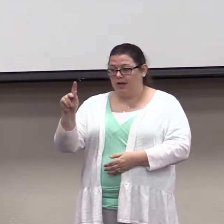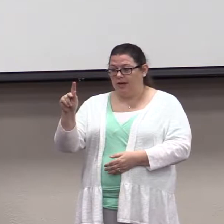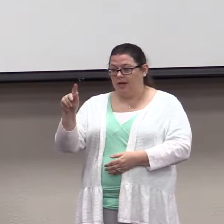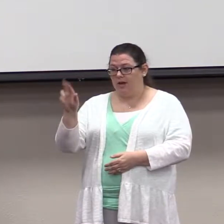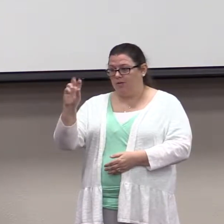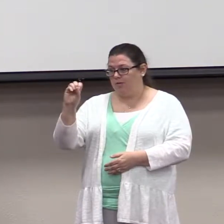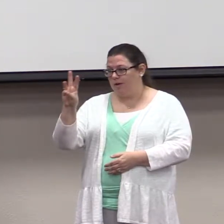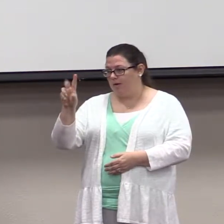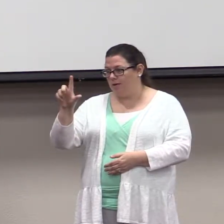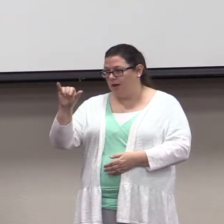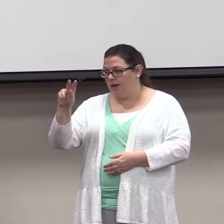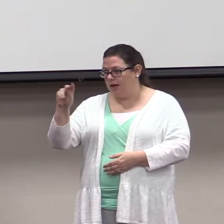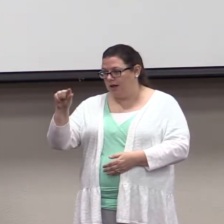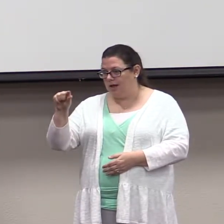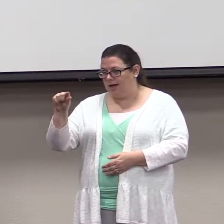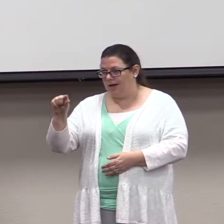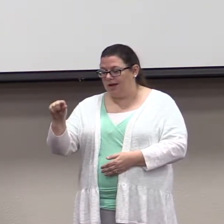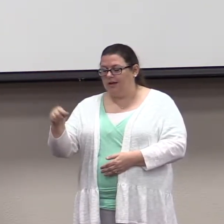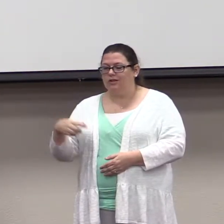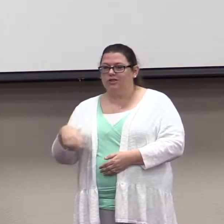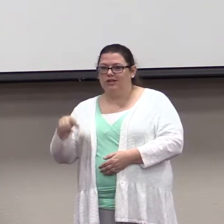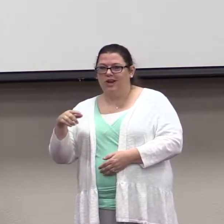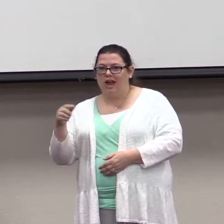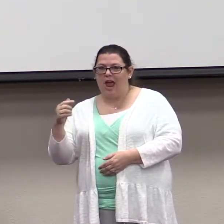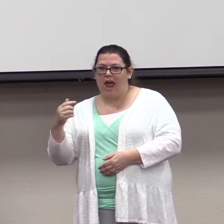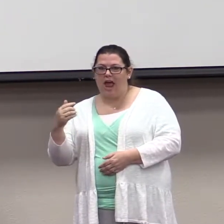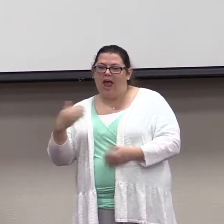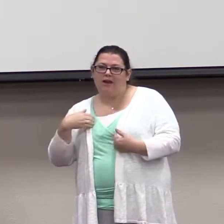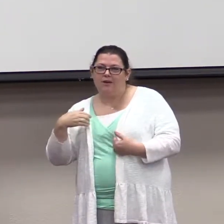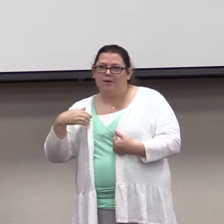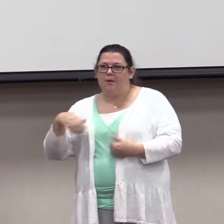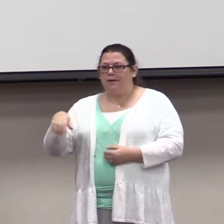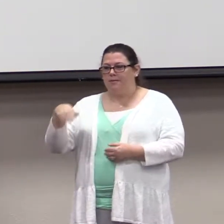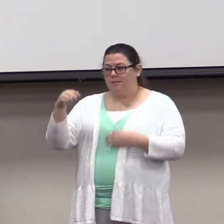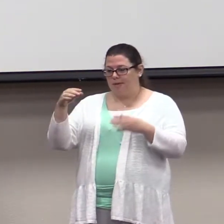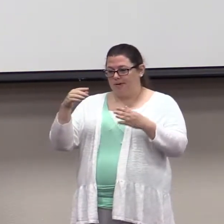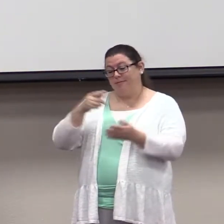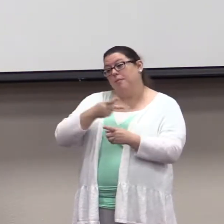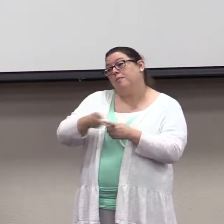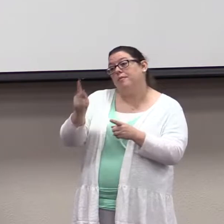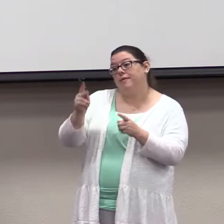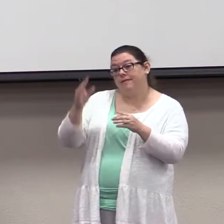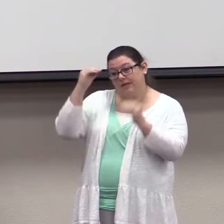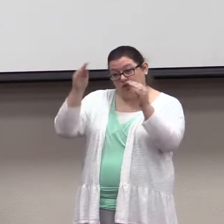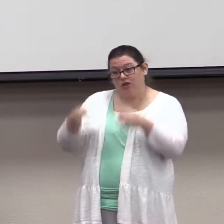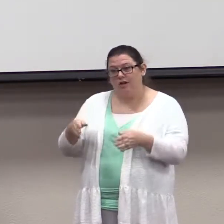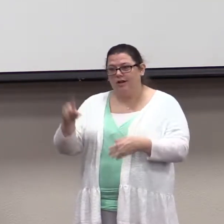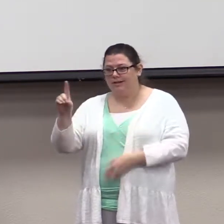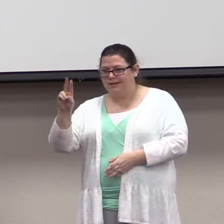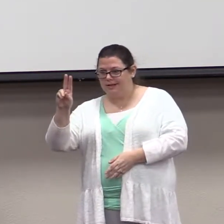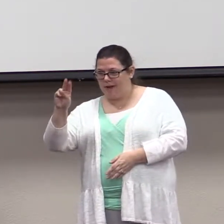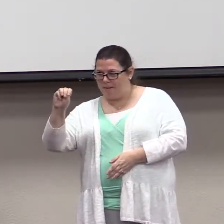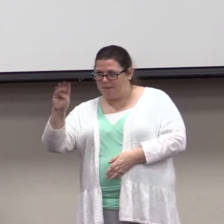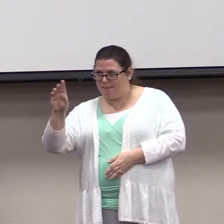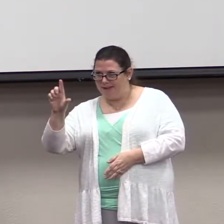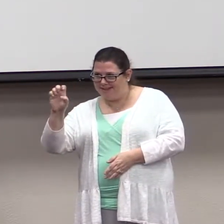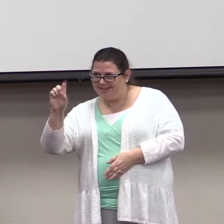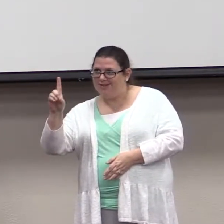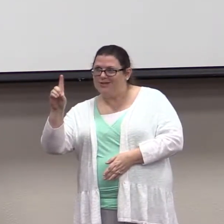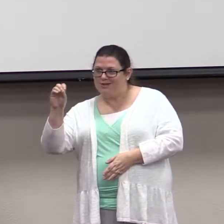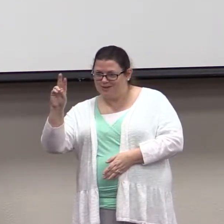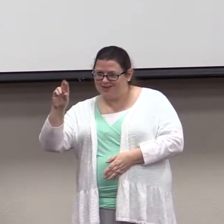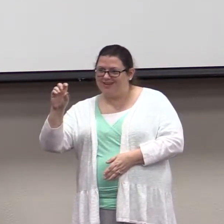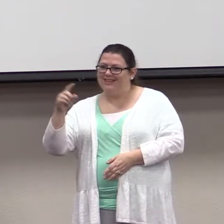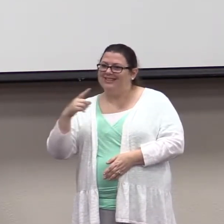speak these words in the fictional Harry Potter books. But even in fiction, we can see the truthfulness of that statement, because as we